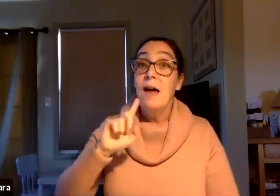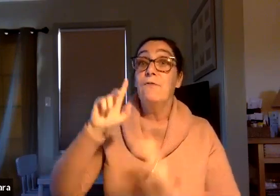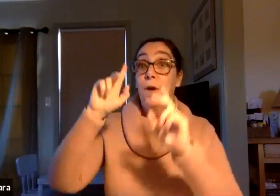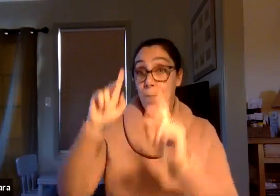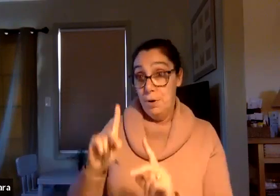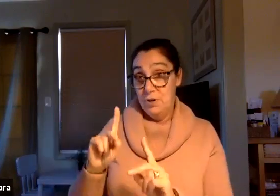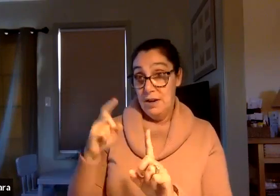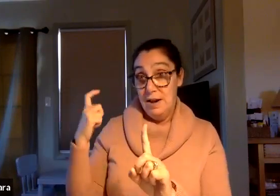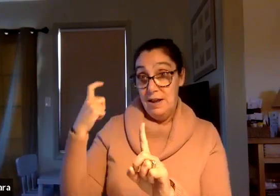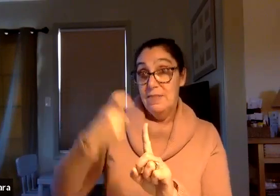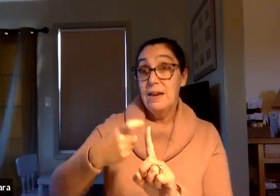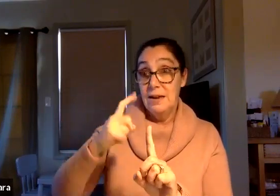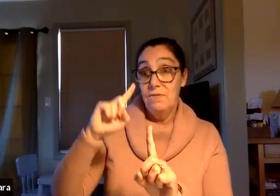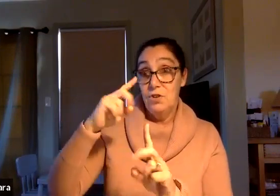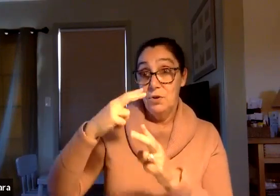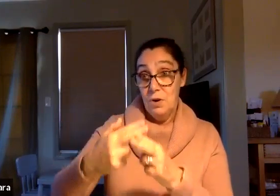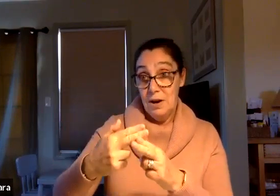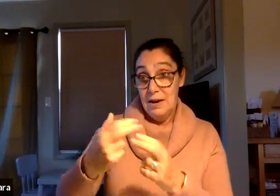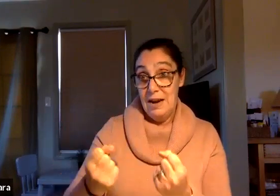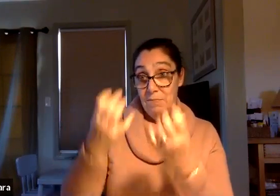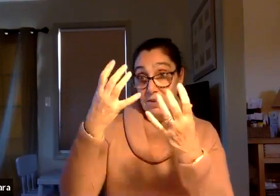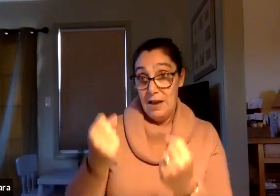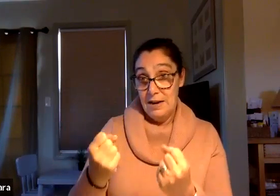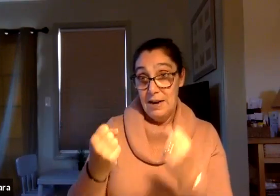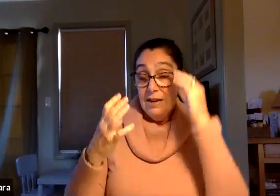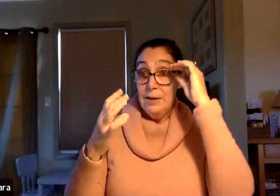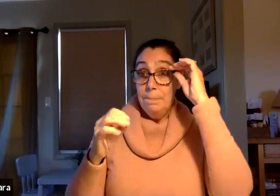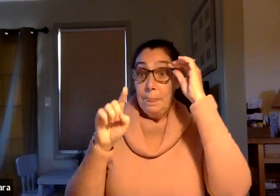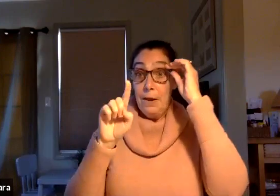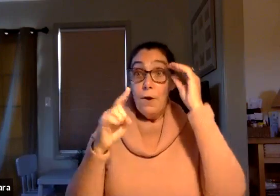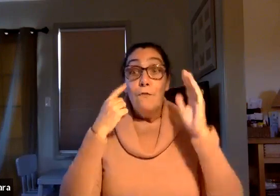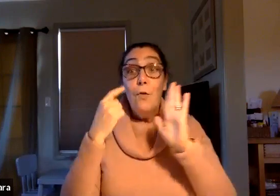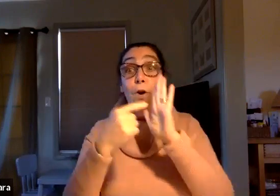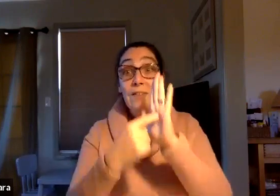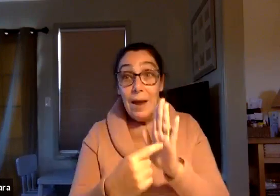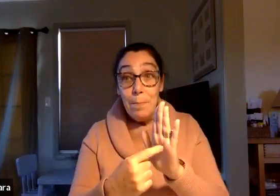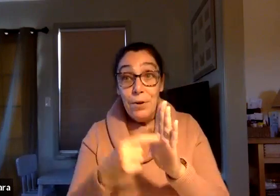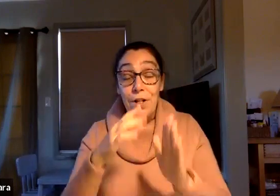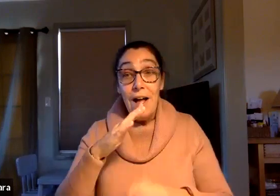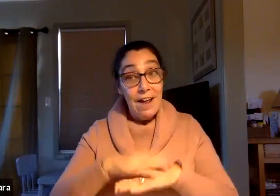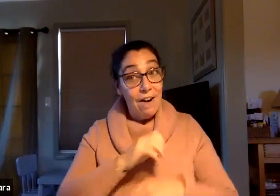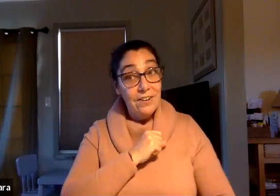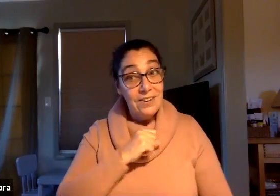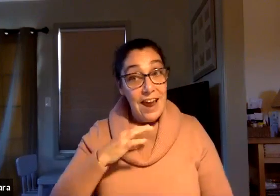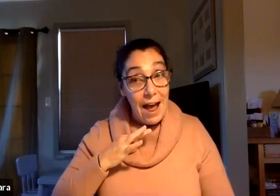deaf person that gives you a name sign. For example, on our